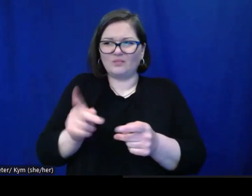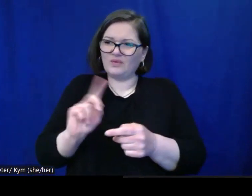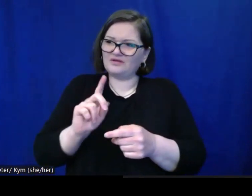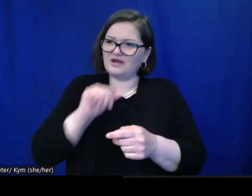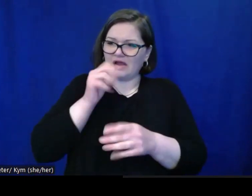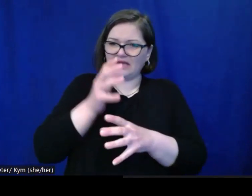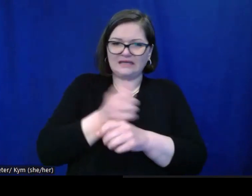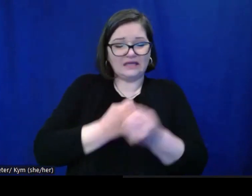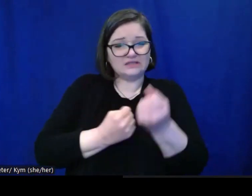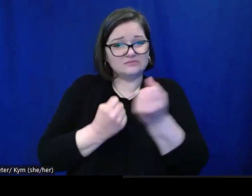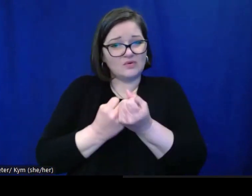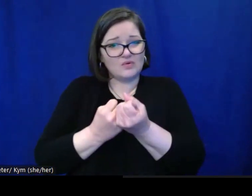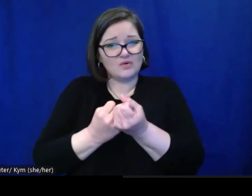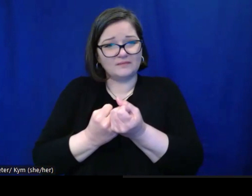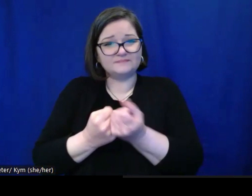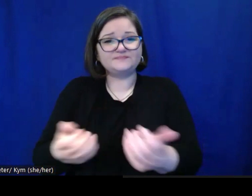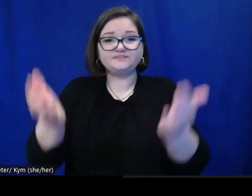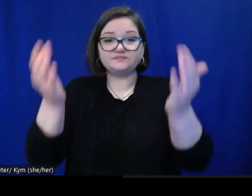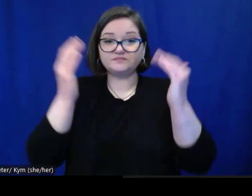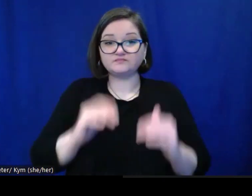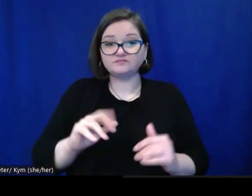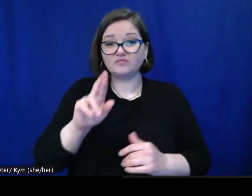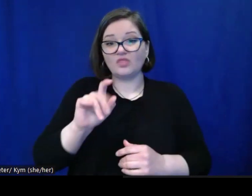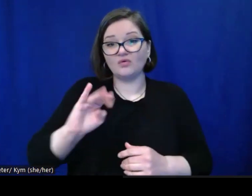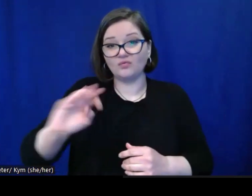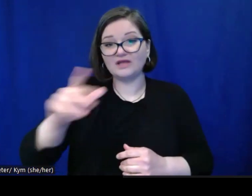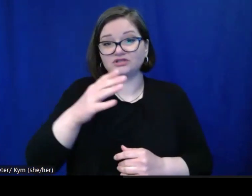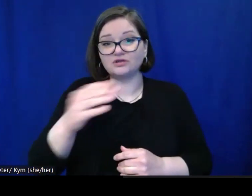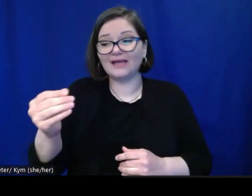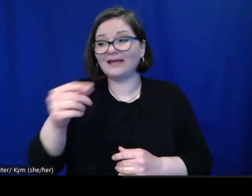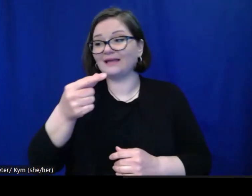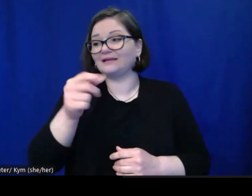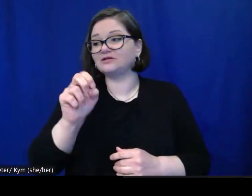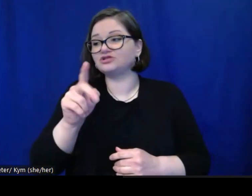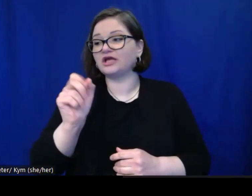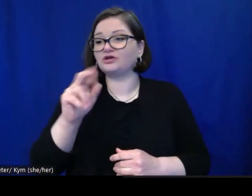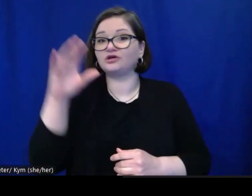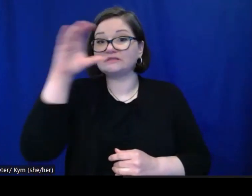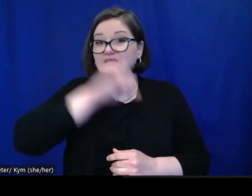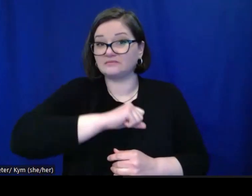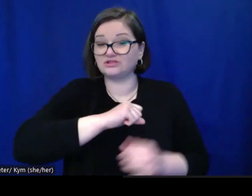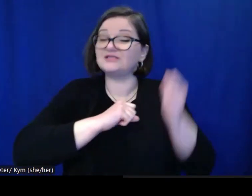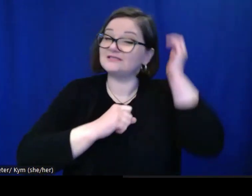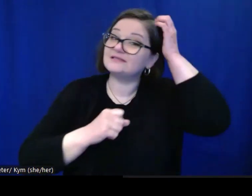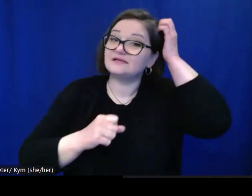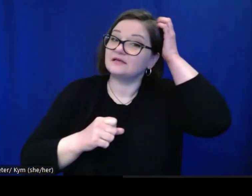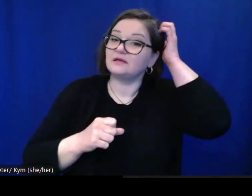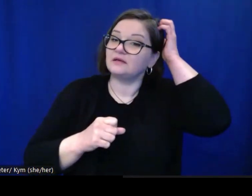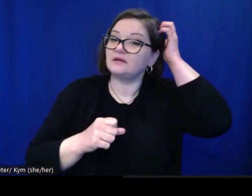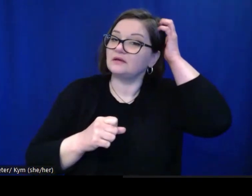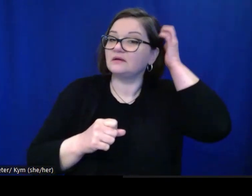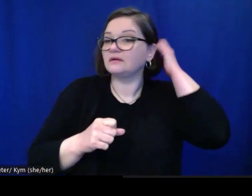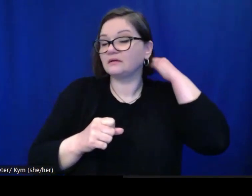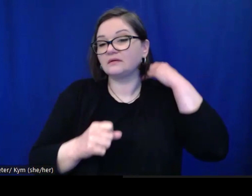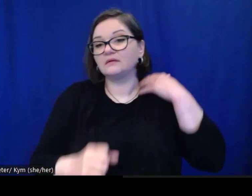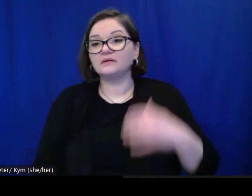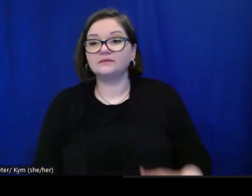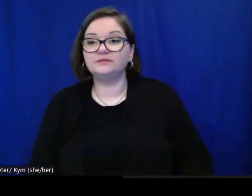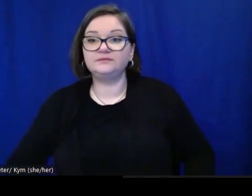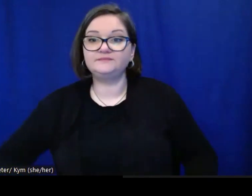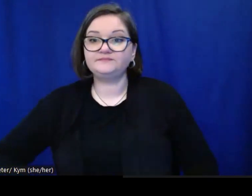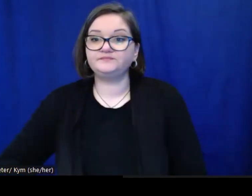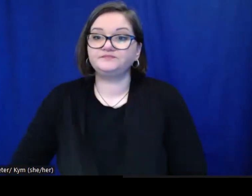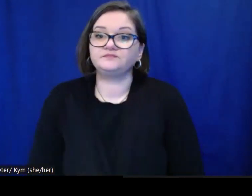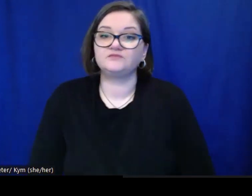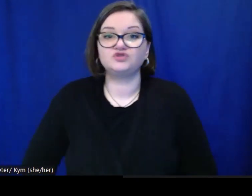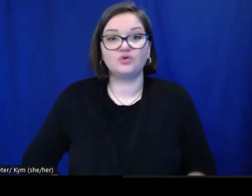There are also racial and gendered assumptions. So the perpetuating of the quote unquote